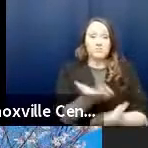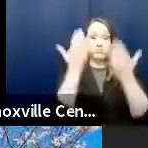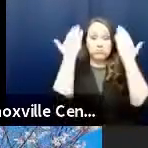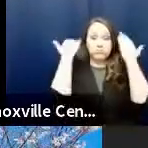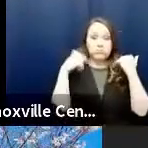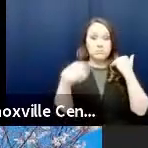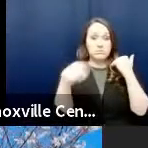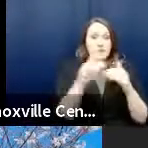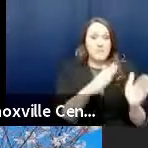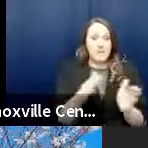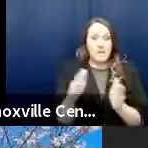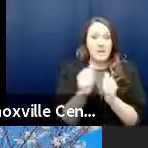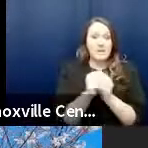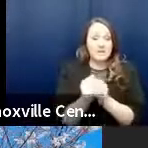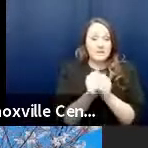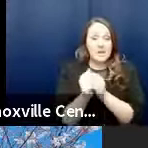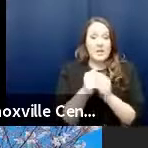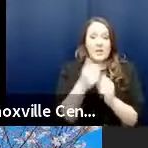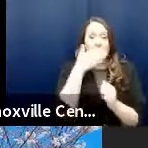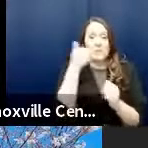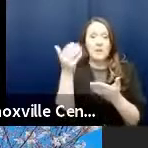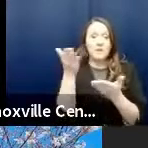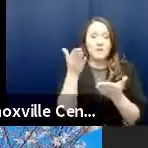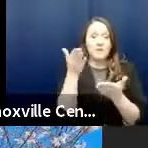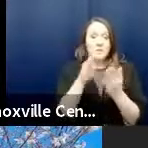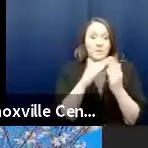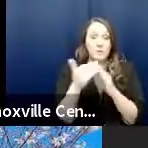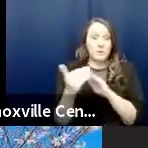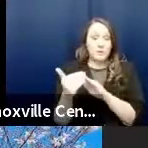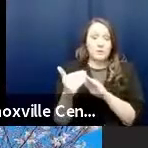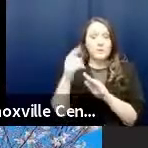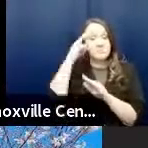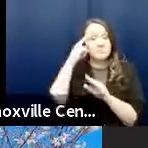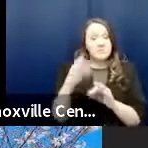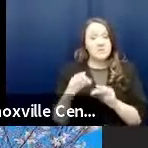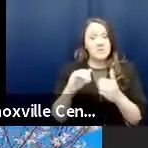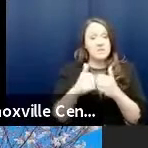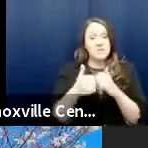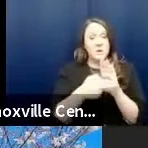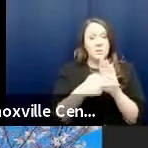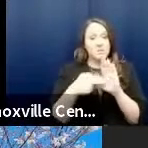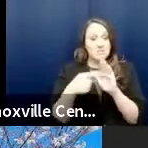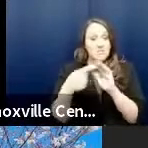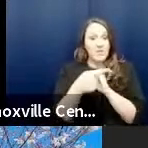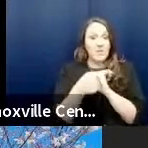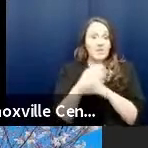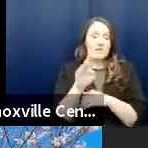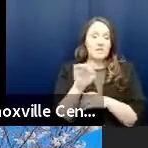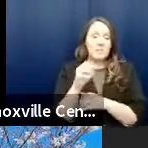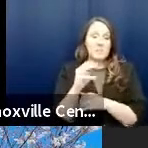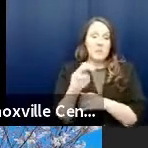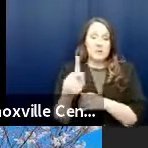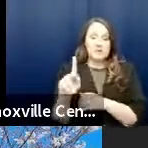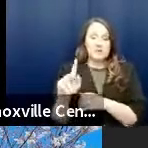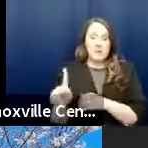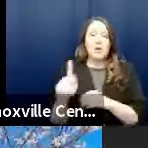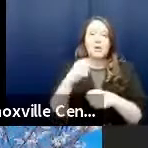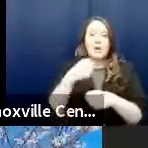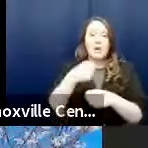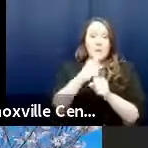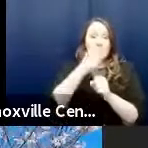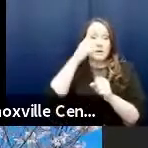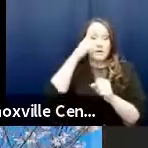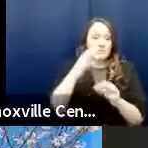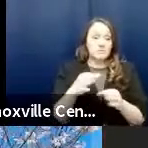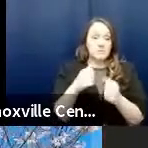response together to best serve the community. The decisions regarding how to classify this benchmark are made in concert with our hospital partners, as well as taking all